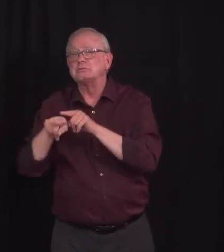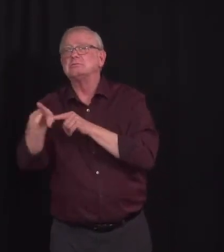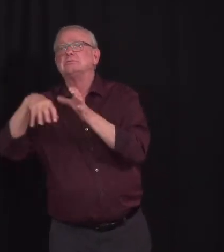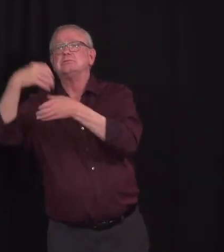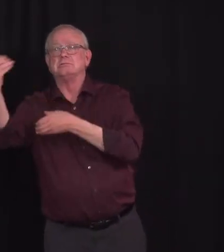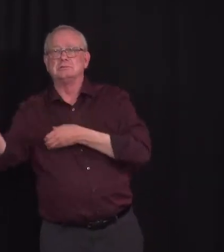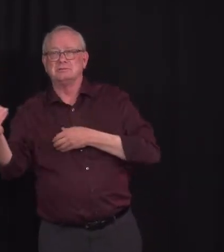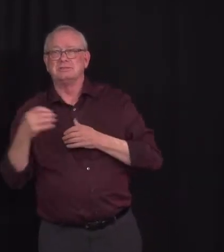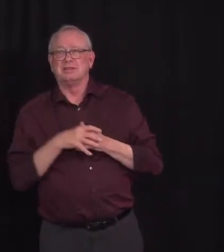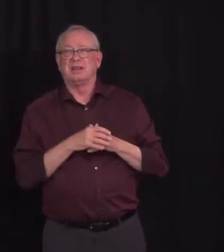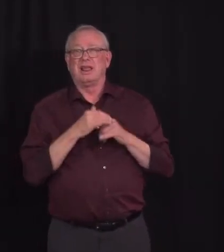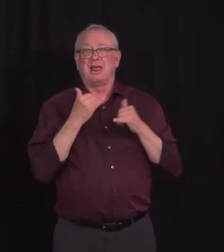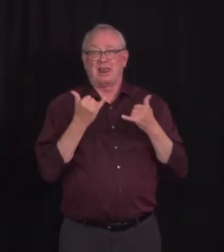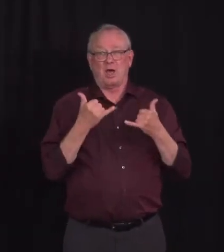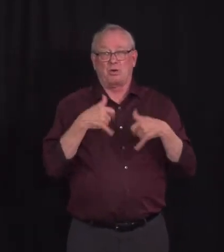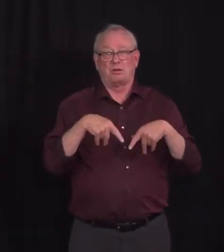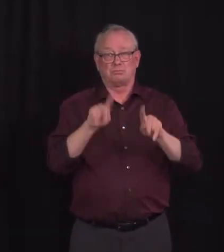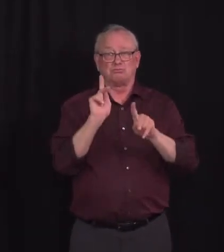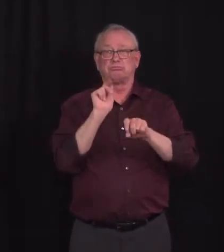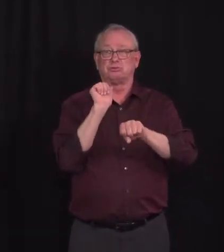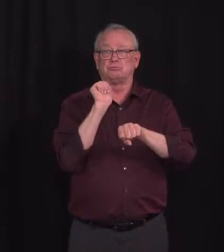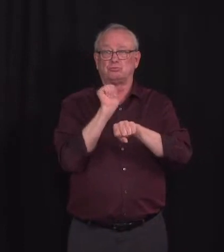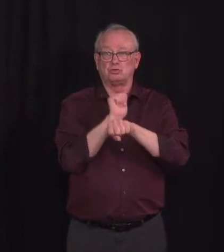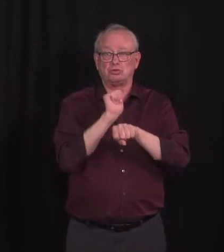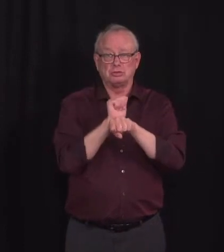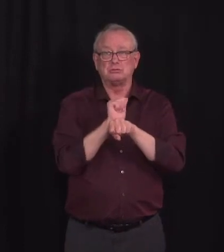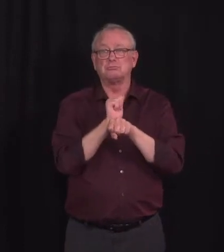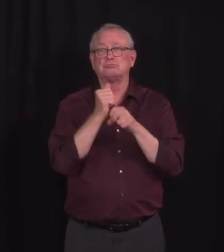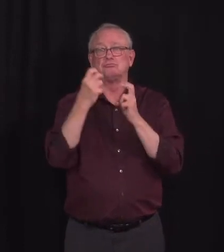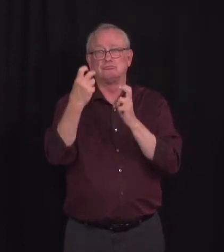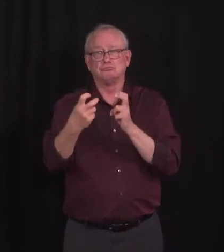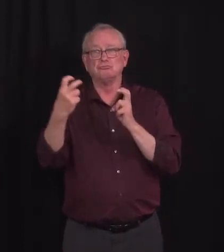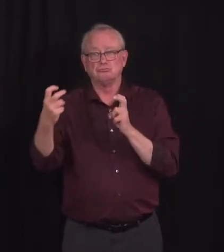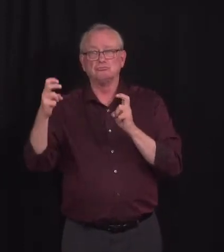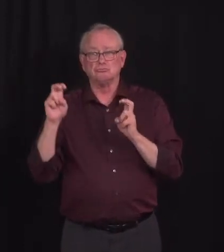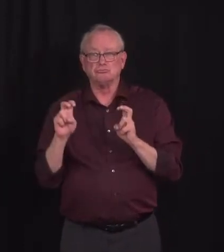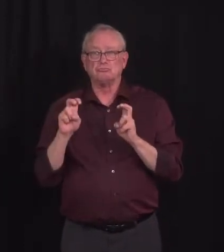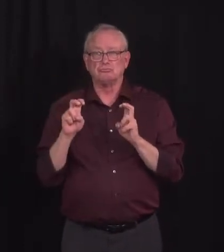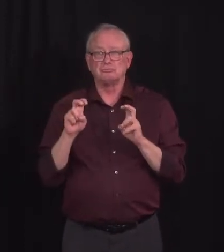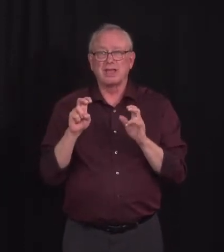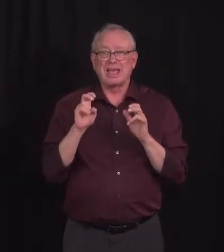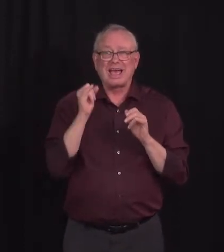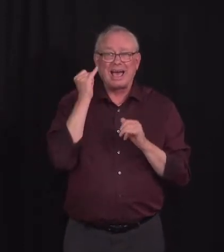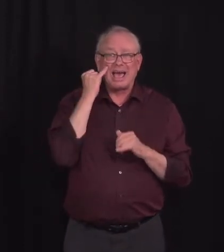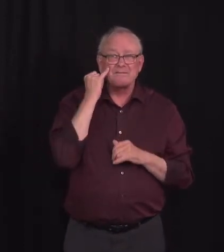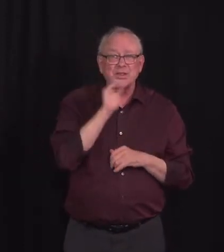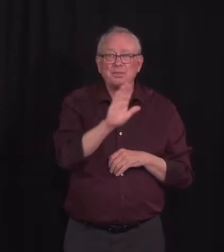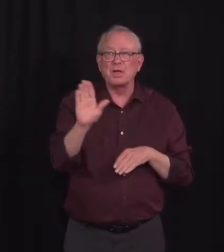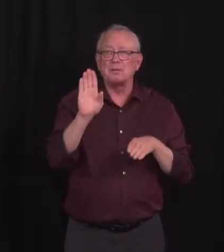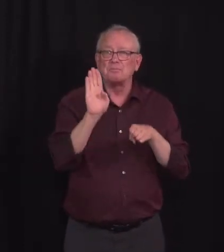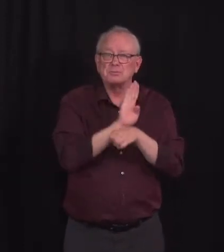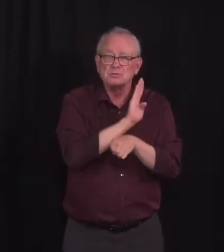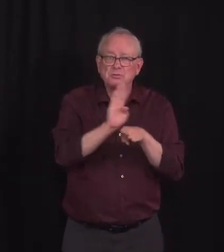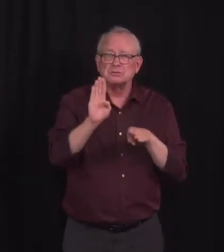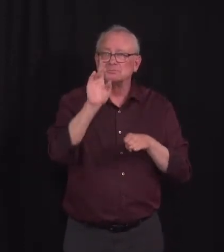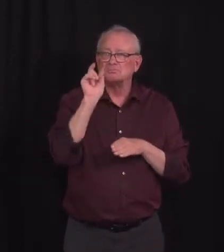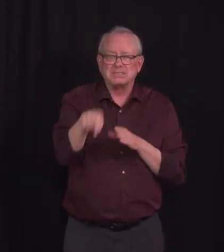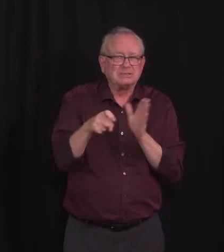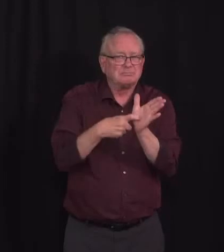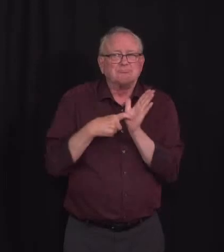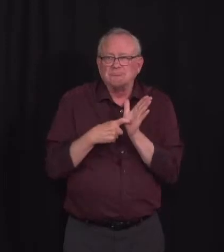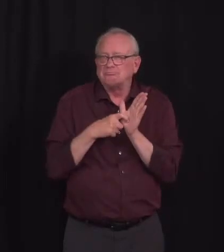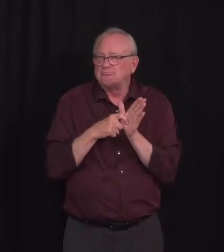in workspaces where it is operationally required for them to be there. And so in